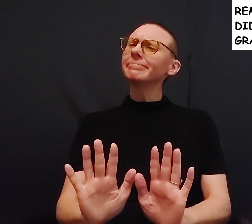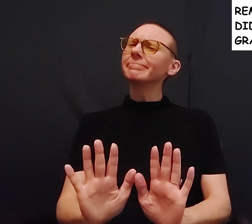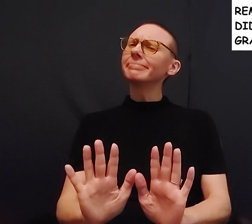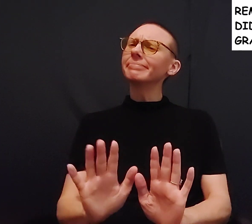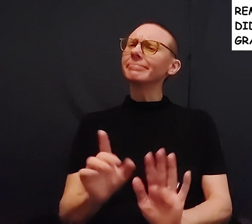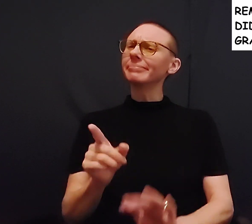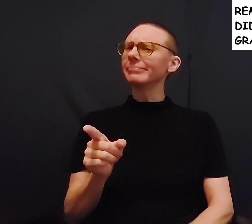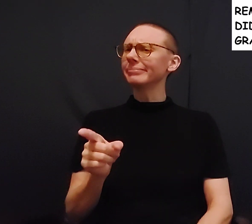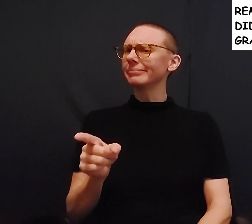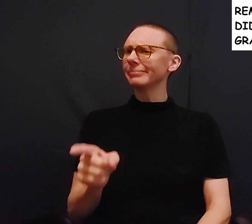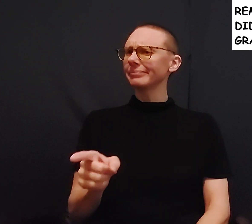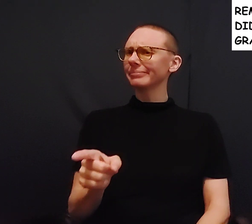Remember,